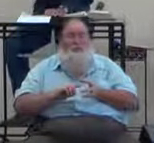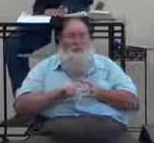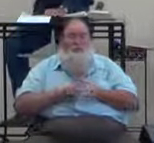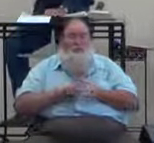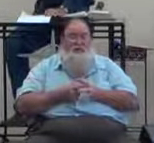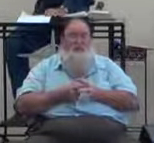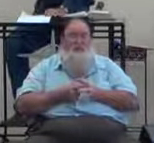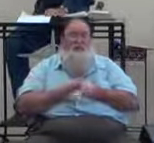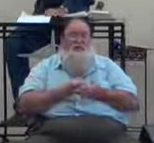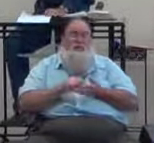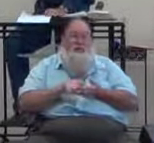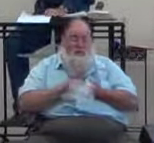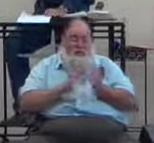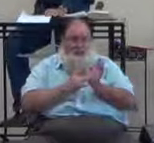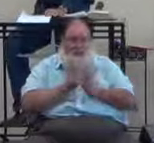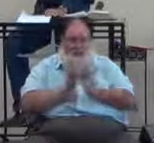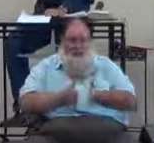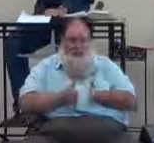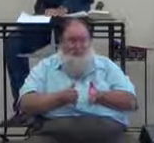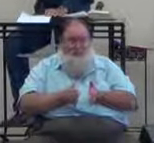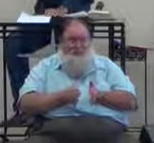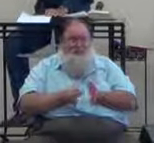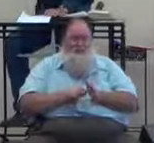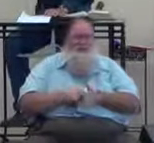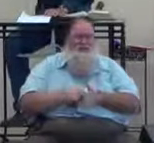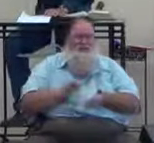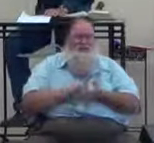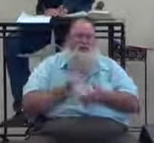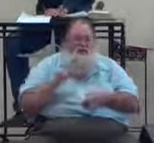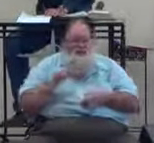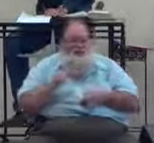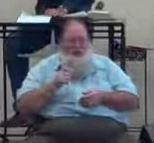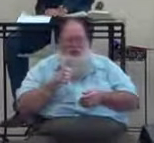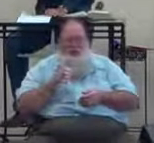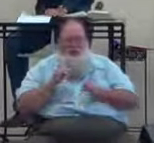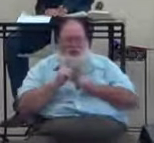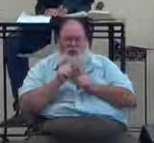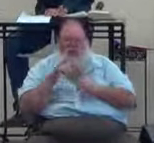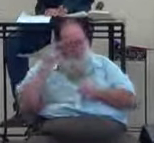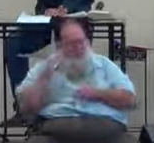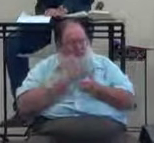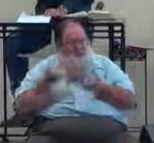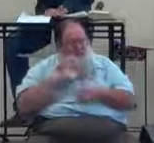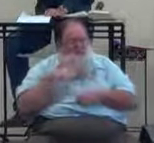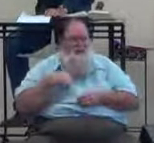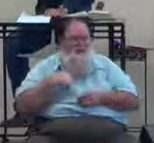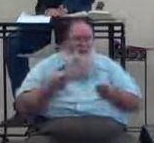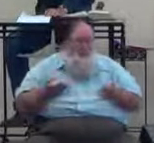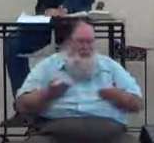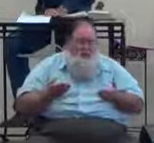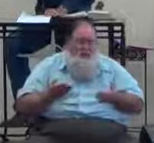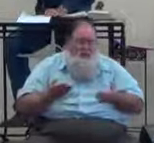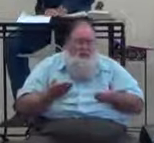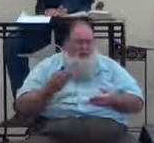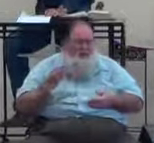And that ought to be a word for some of us in here. Don't ever think you've done something so bad that God can't use you.